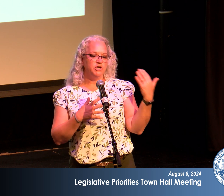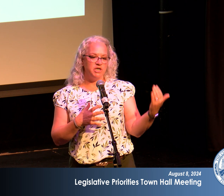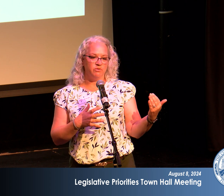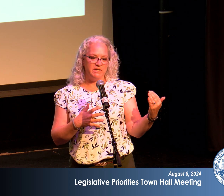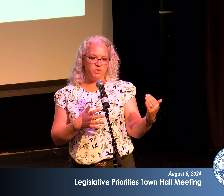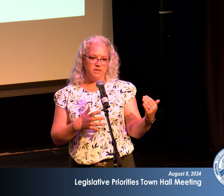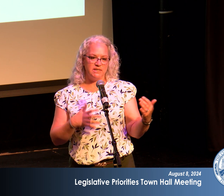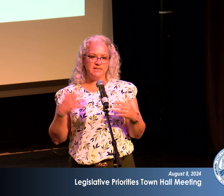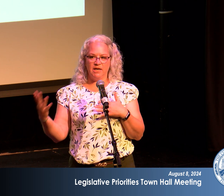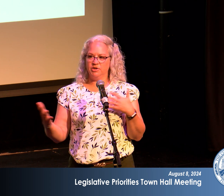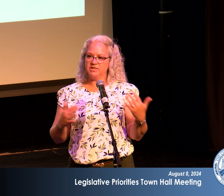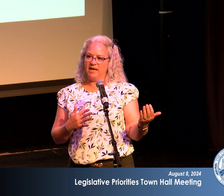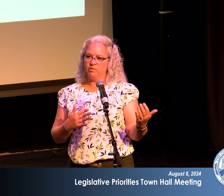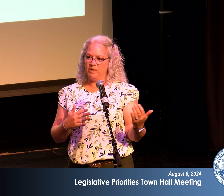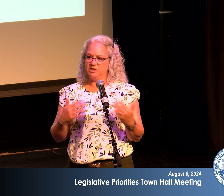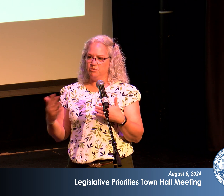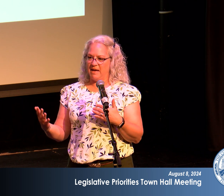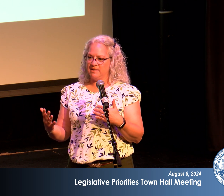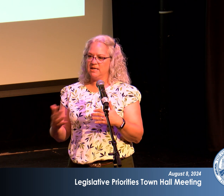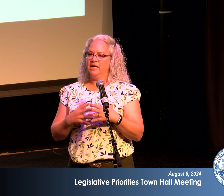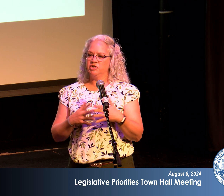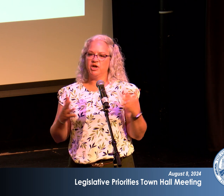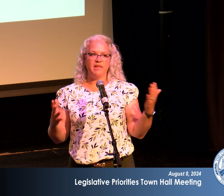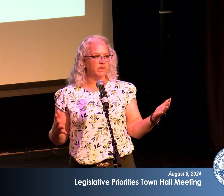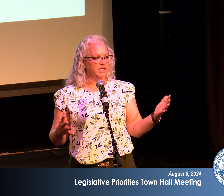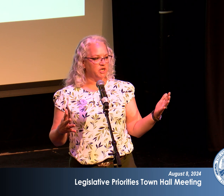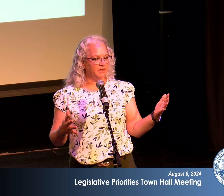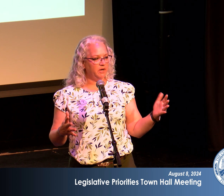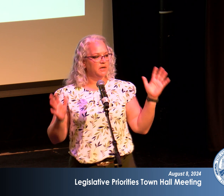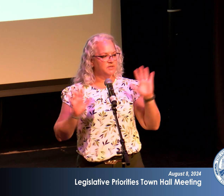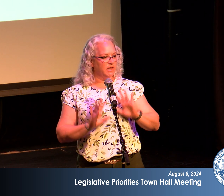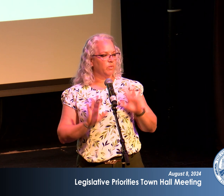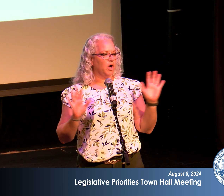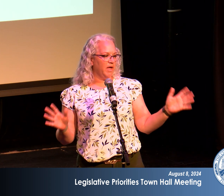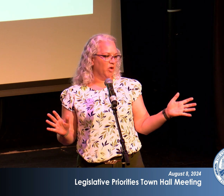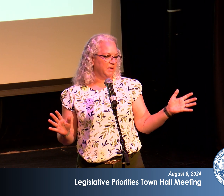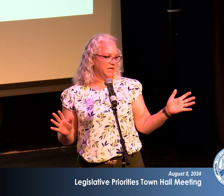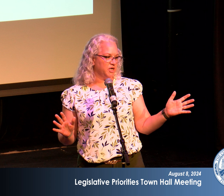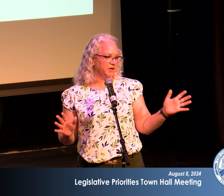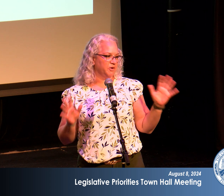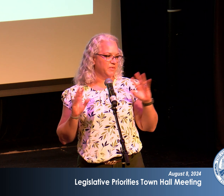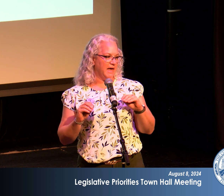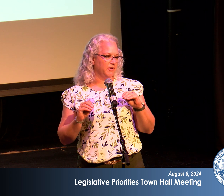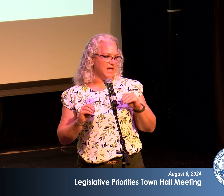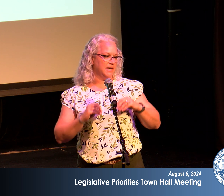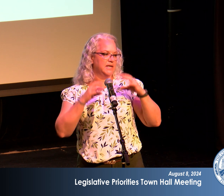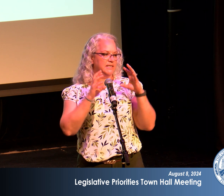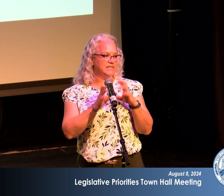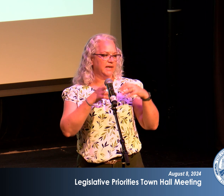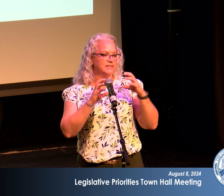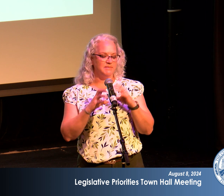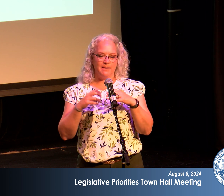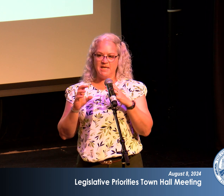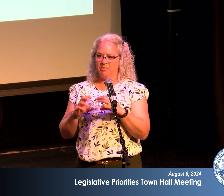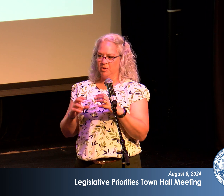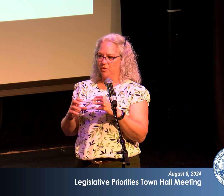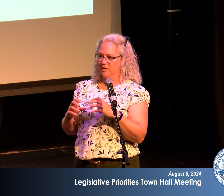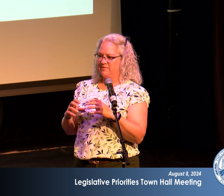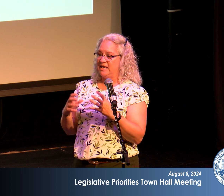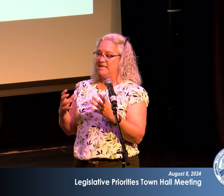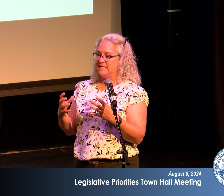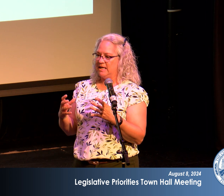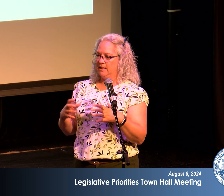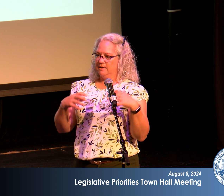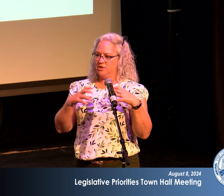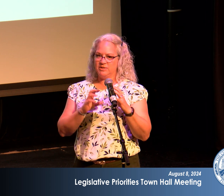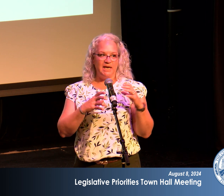together, share resources, understand what we do best, share that with each other so that we're all helping each other rather than staying sometimes hyper-local. It's